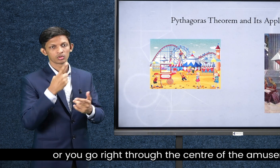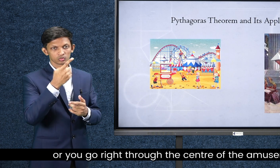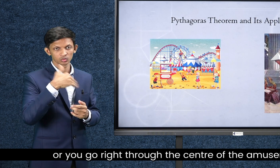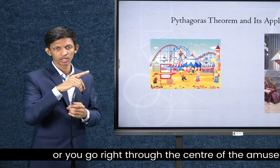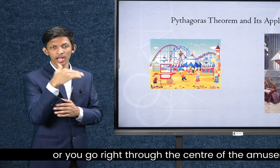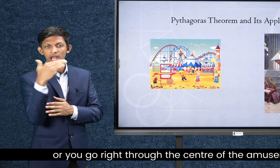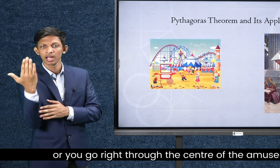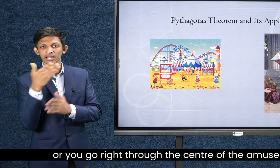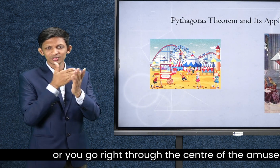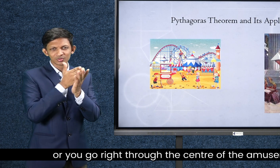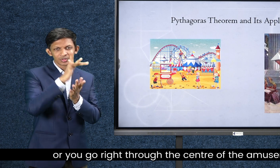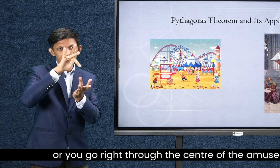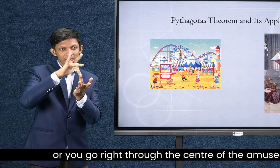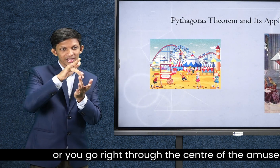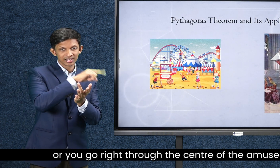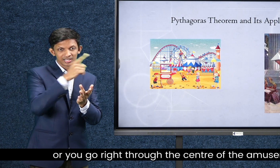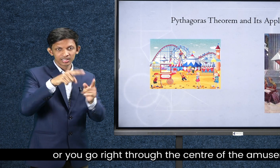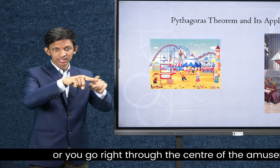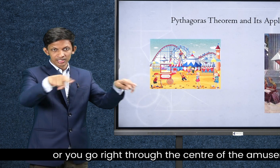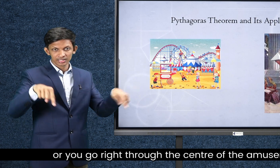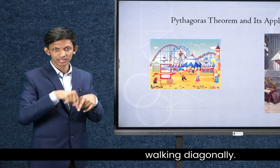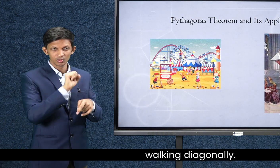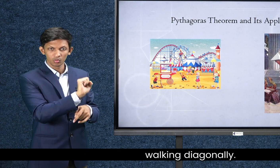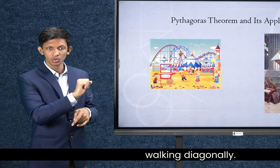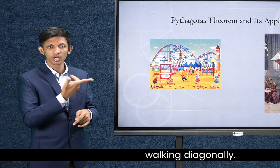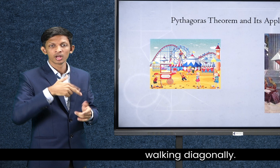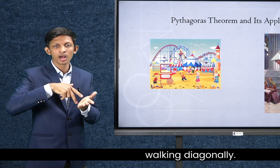Or you go right through the center of the amusement park walking diagonally.